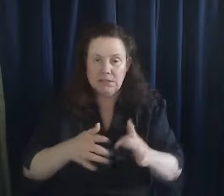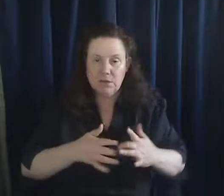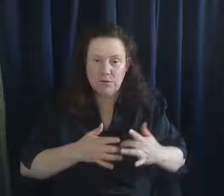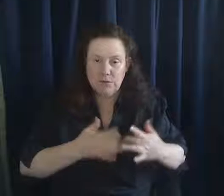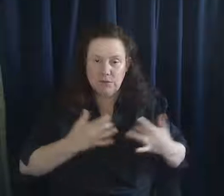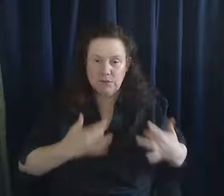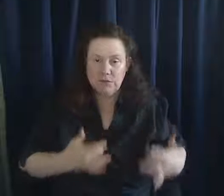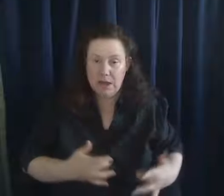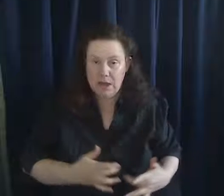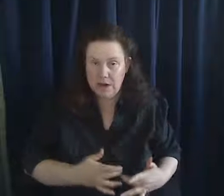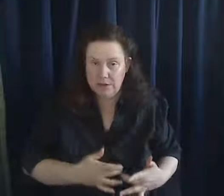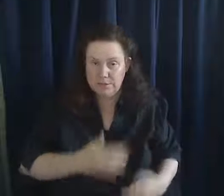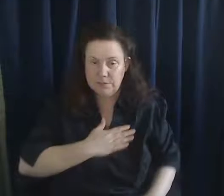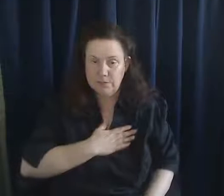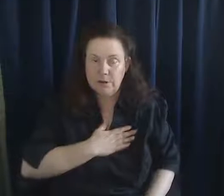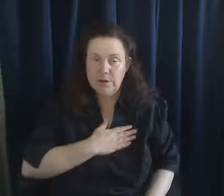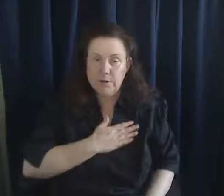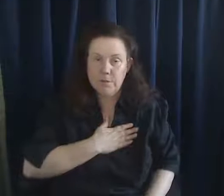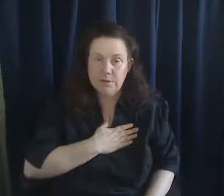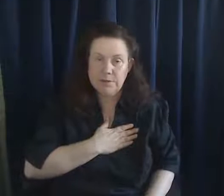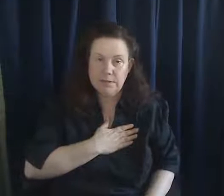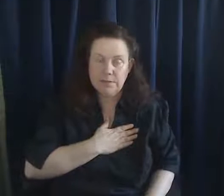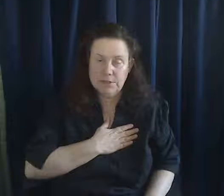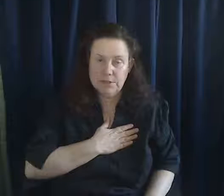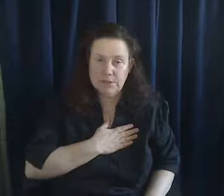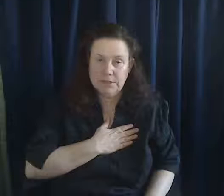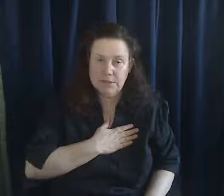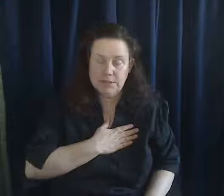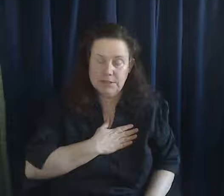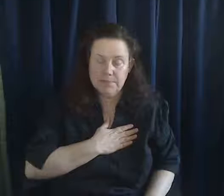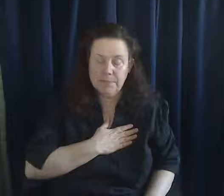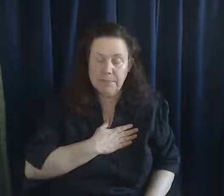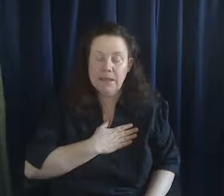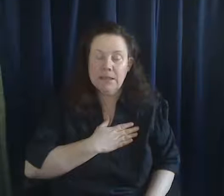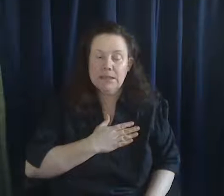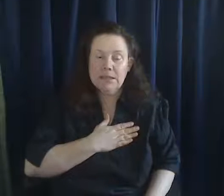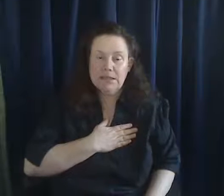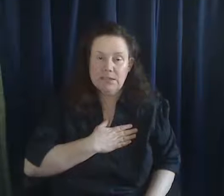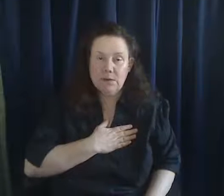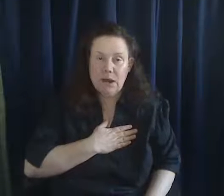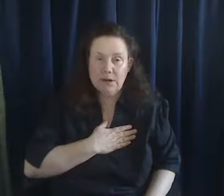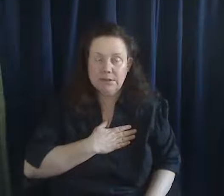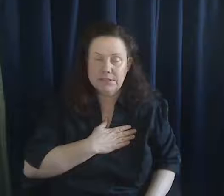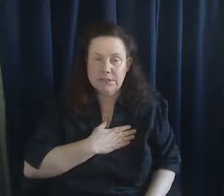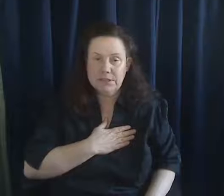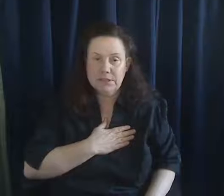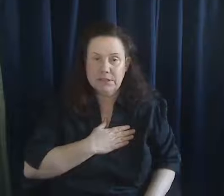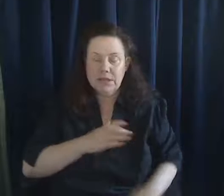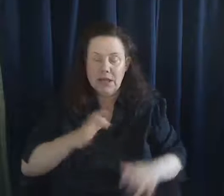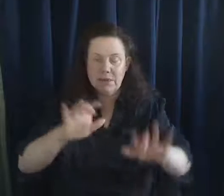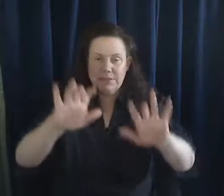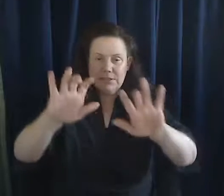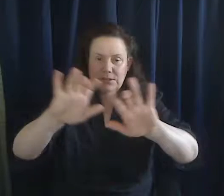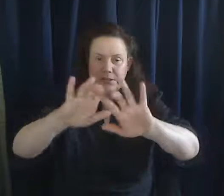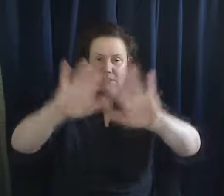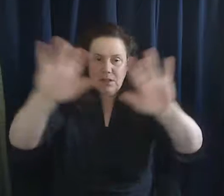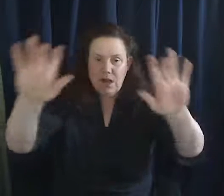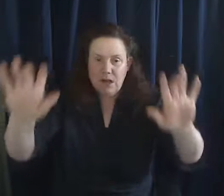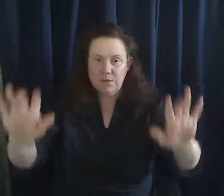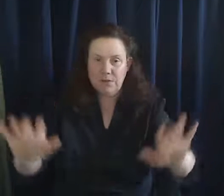So you draw a heart about where you say the Pledge of Allegiance. So heart, this looks a little awkward if you're